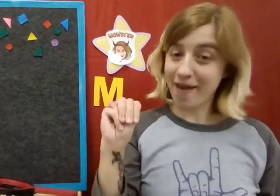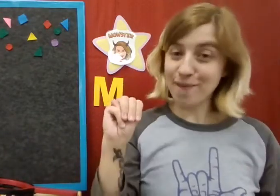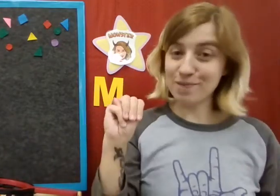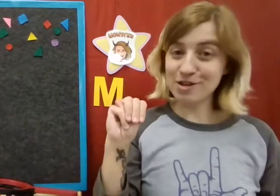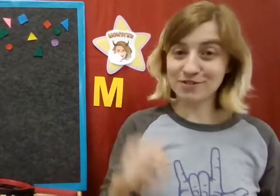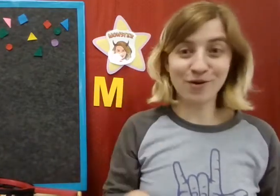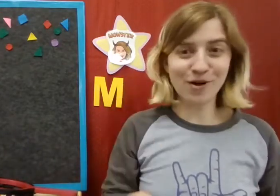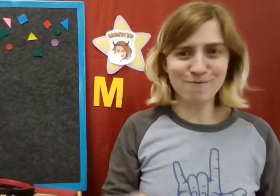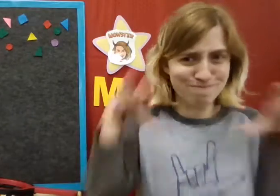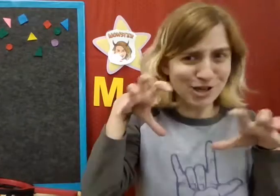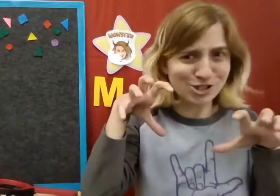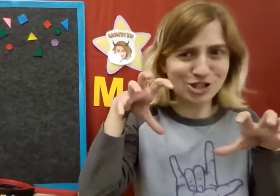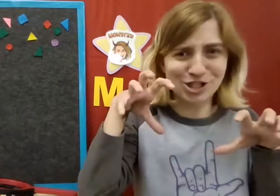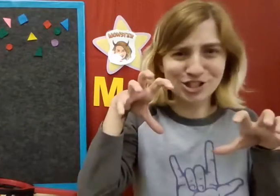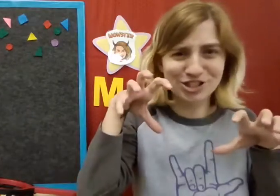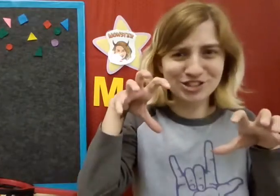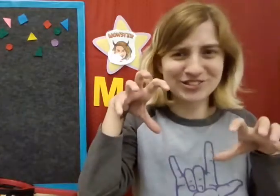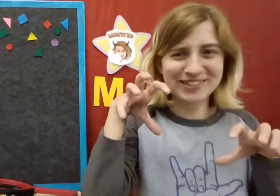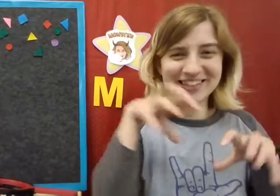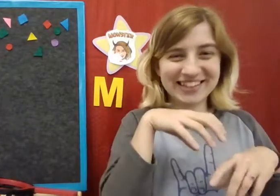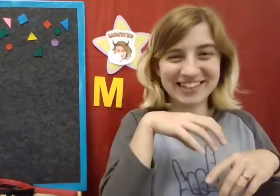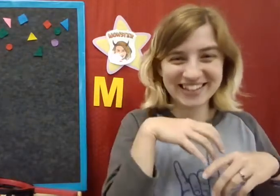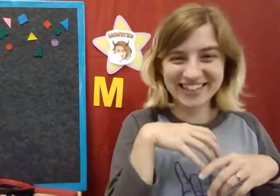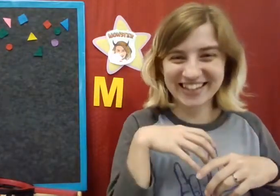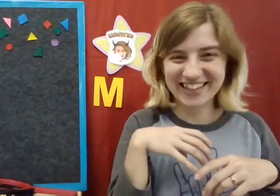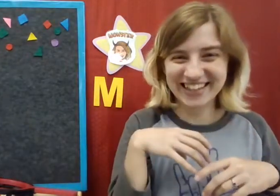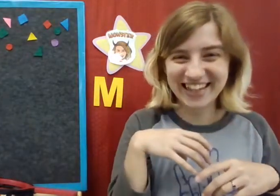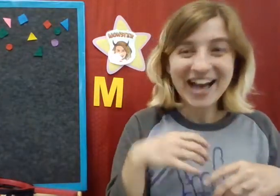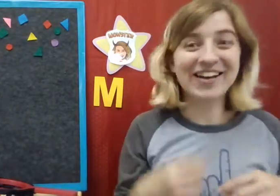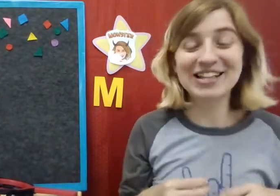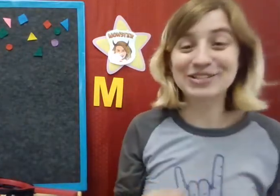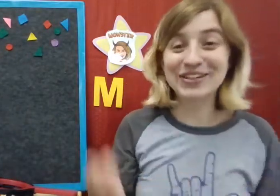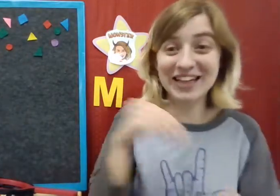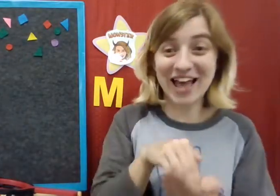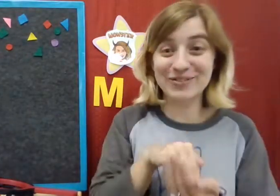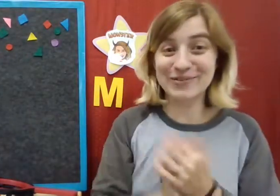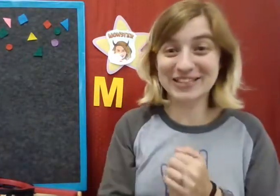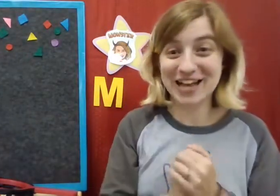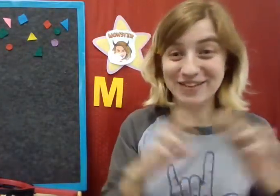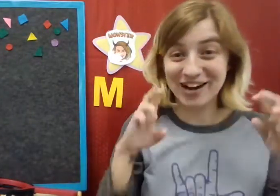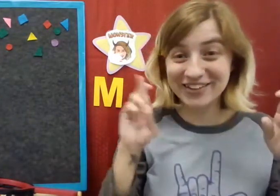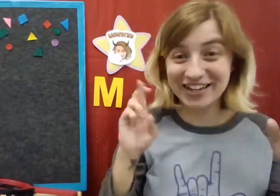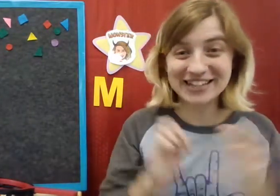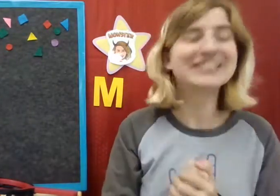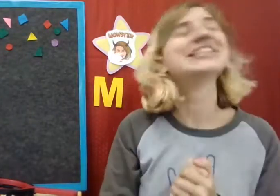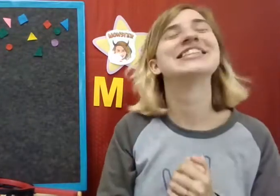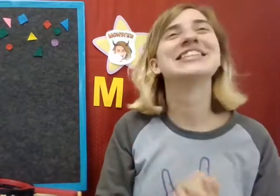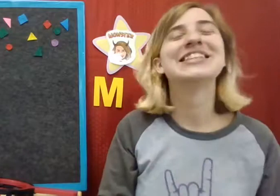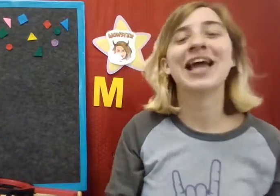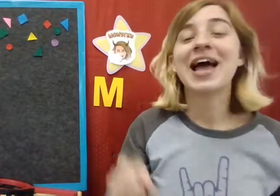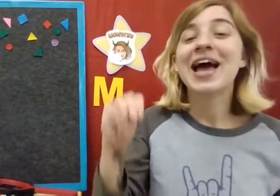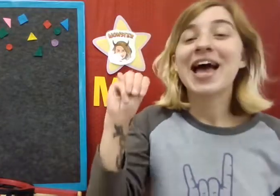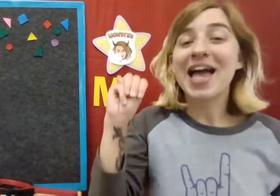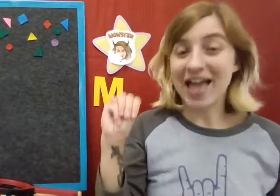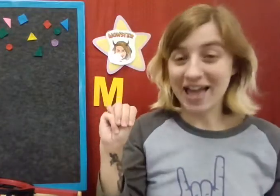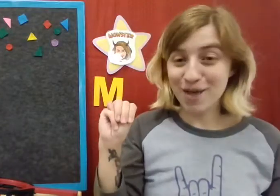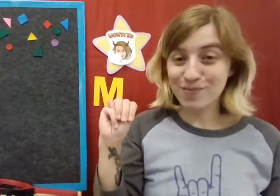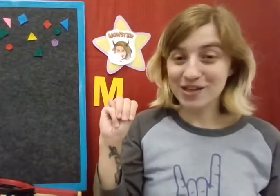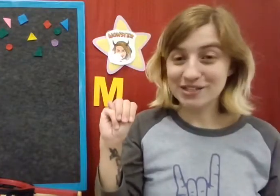M is for monster. Okay, let's do it again one more time. Are you ready? M is